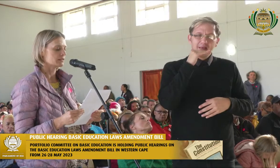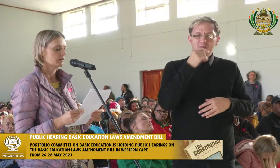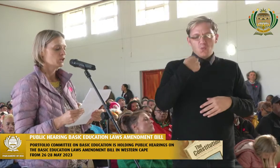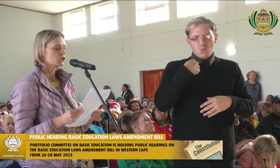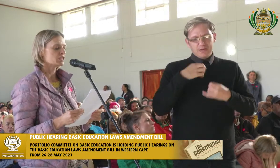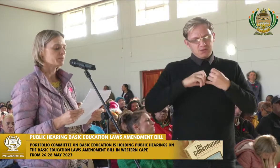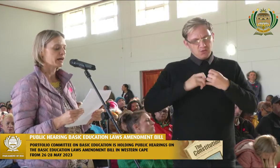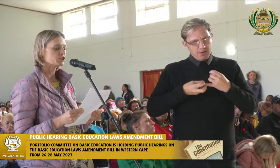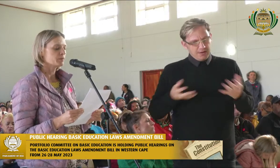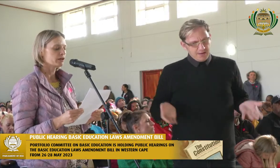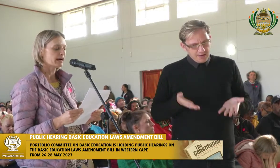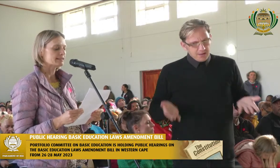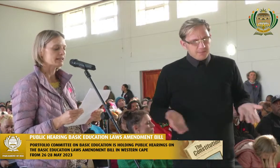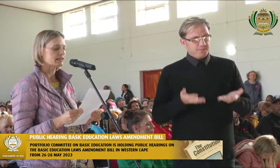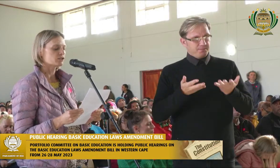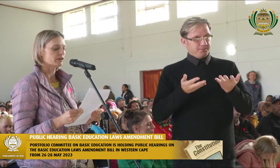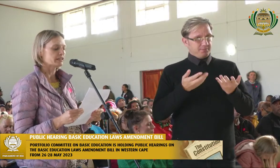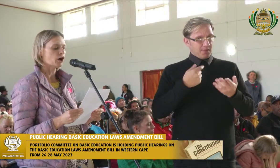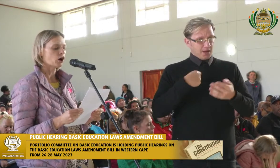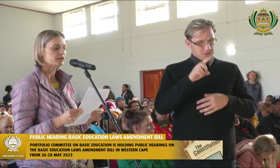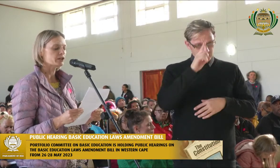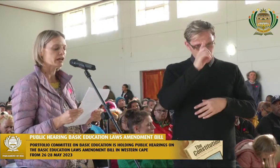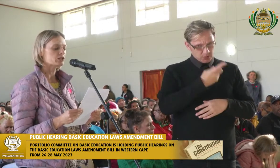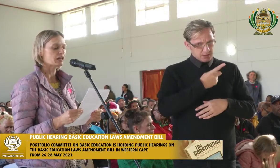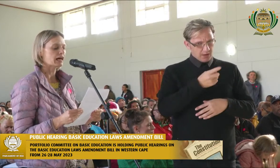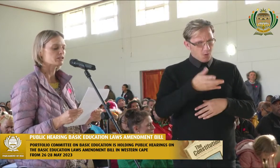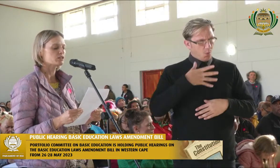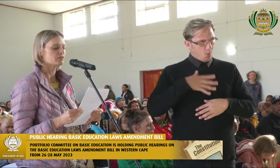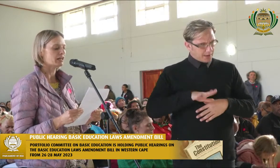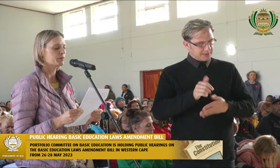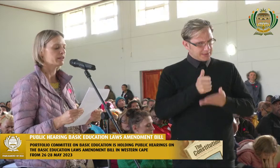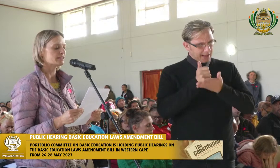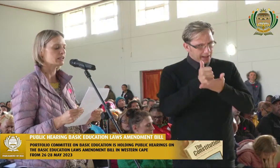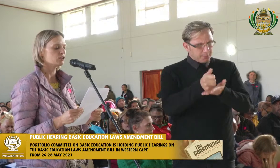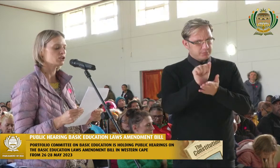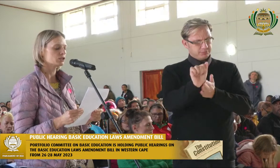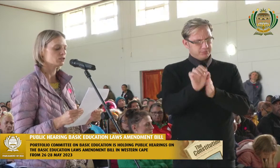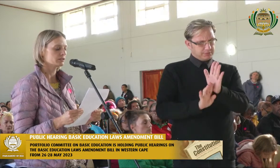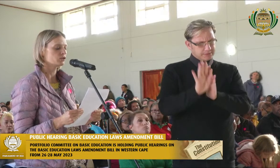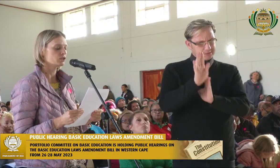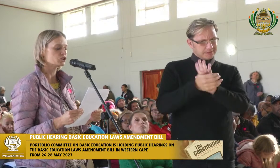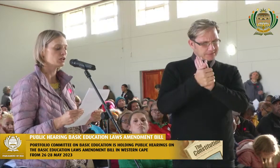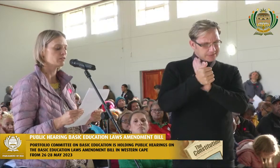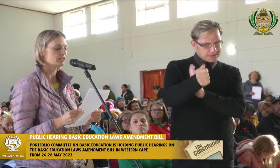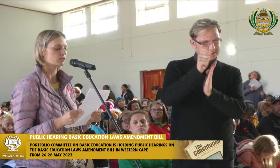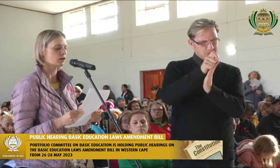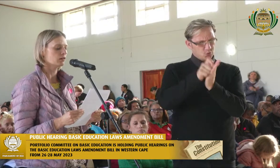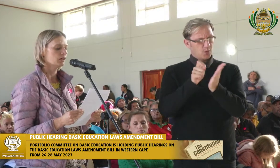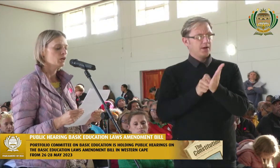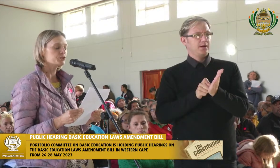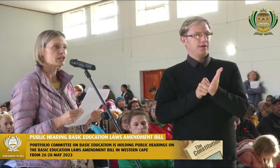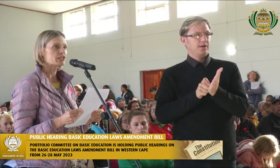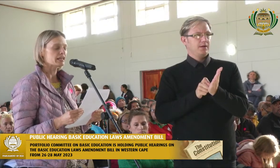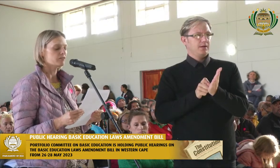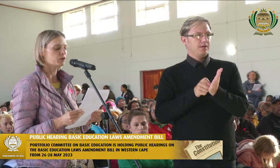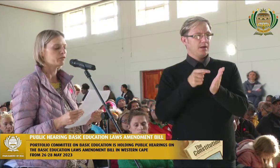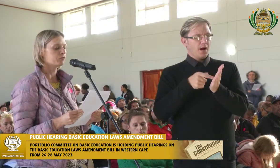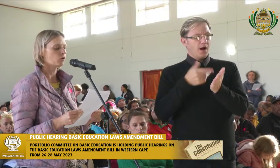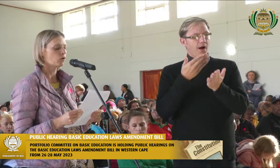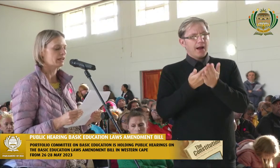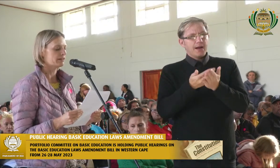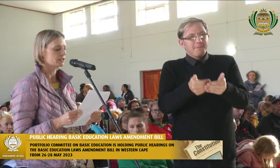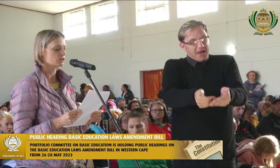help others. She aspires to be a writer and illustrator. Home education allows her to develop the skills to achieve this goal, potentially